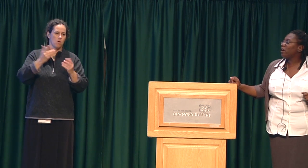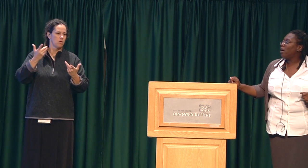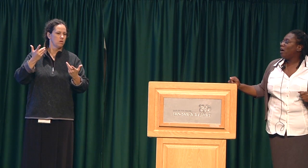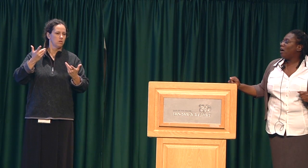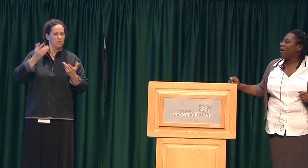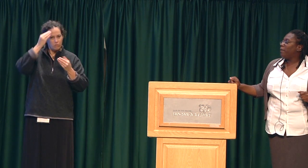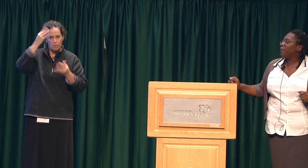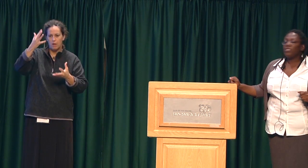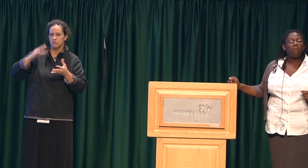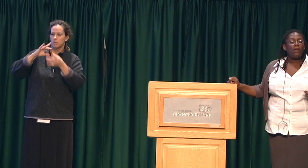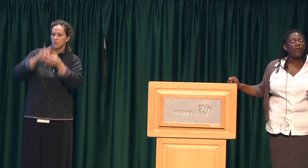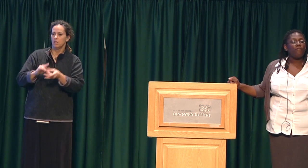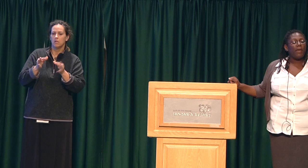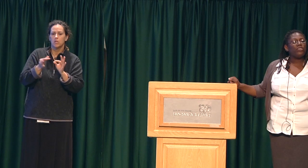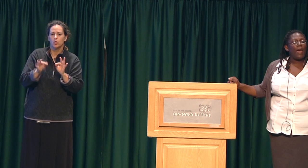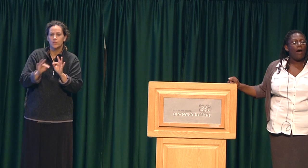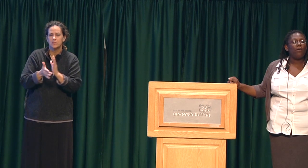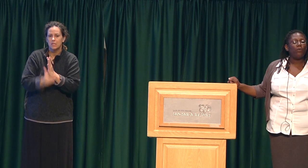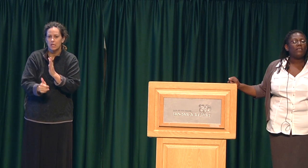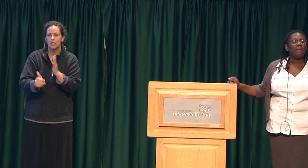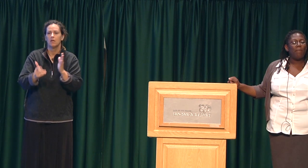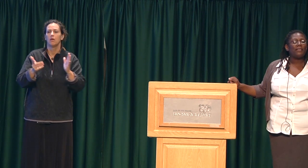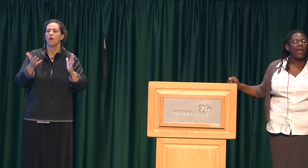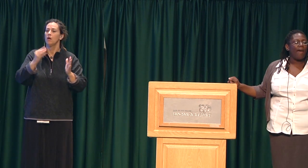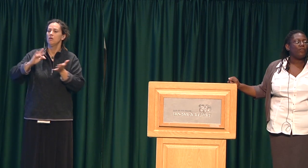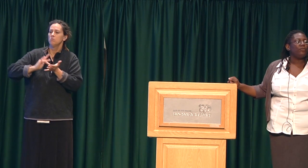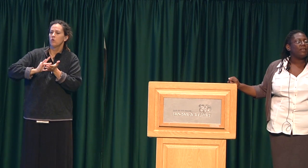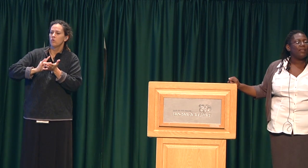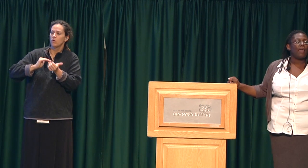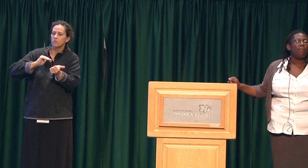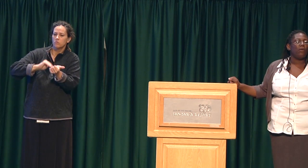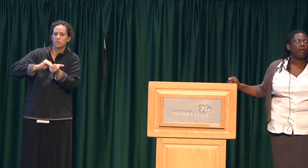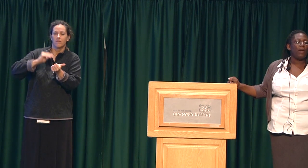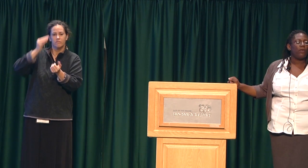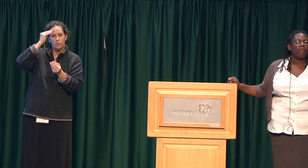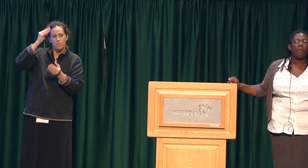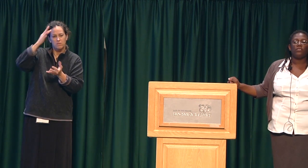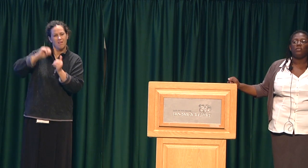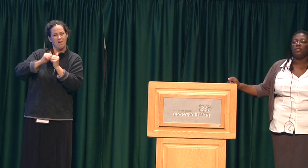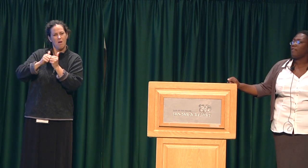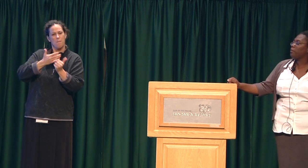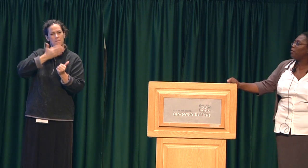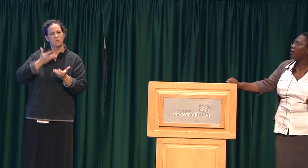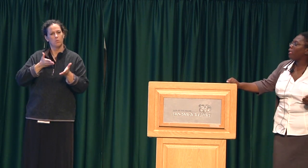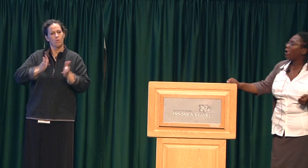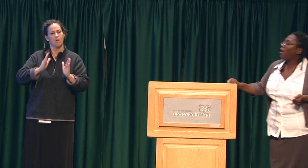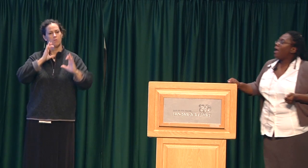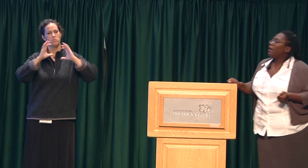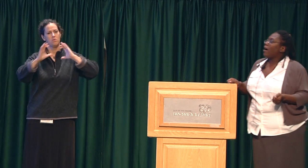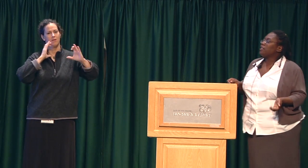sparse. And just medical information, what's the best avenue to get that medical information to the deaf